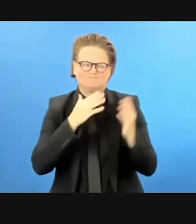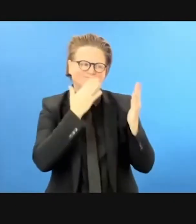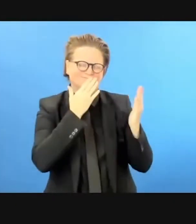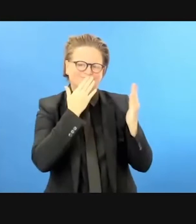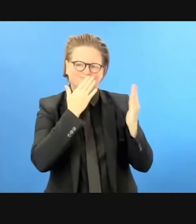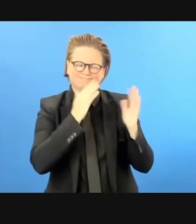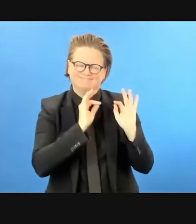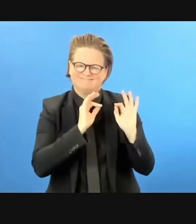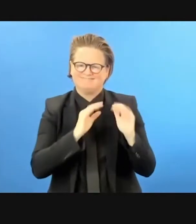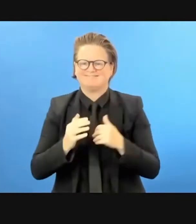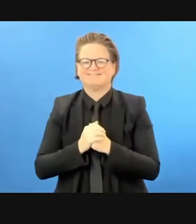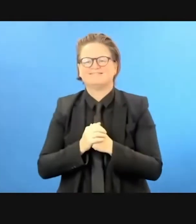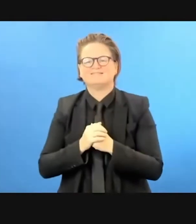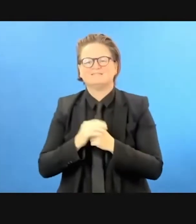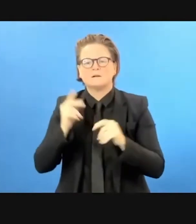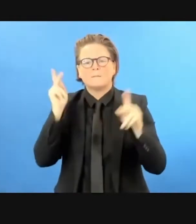to vaccines?